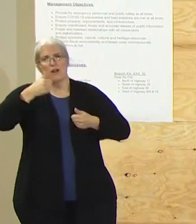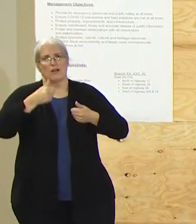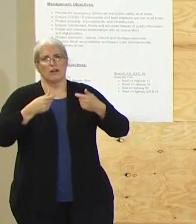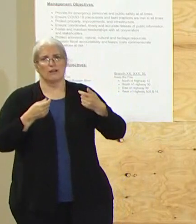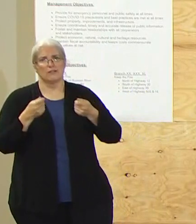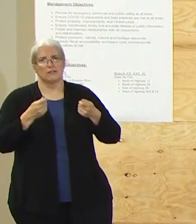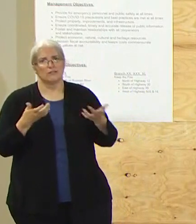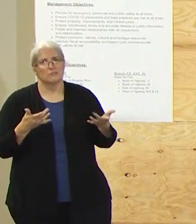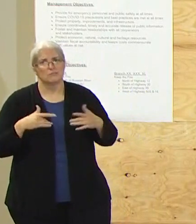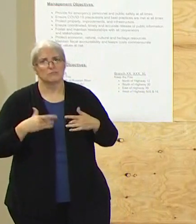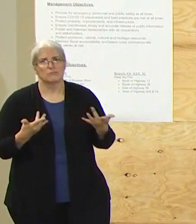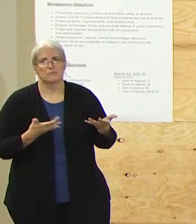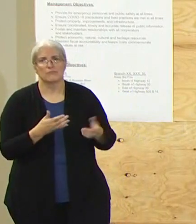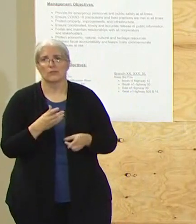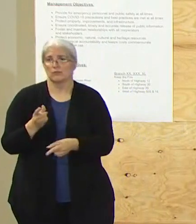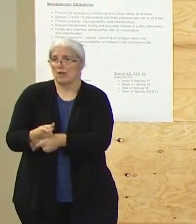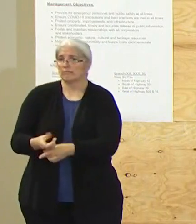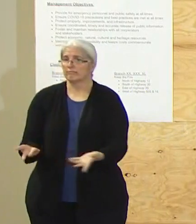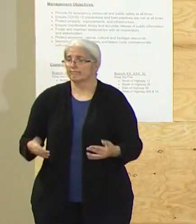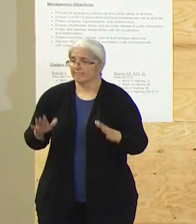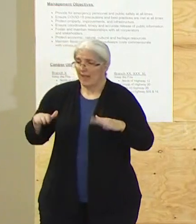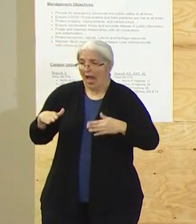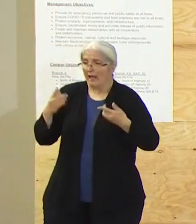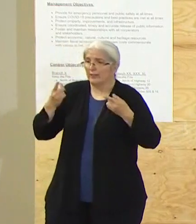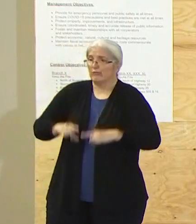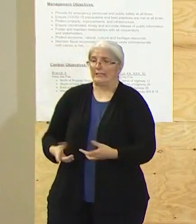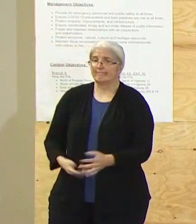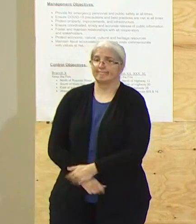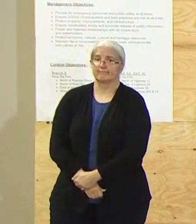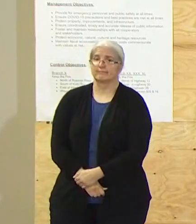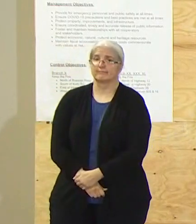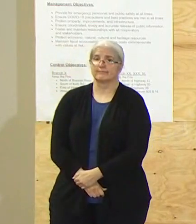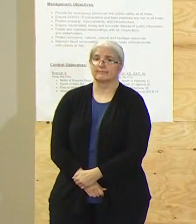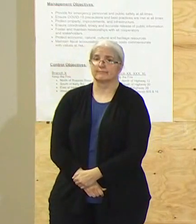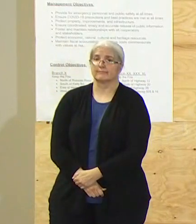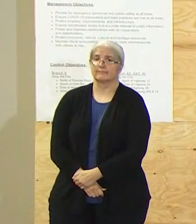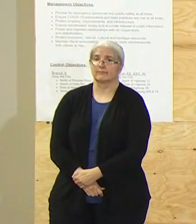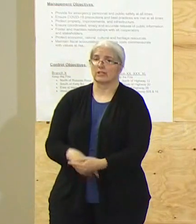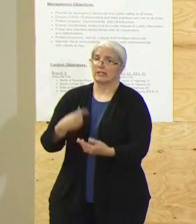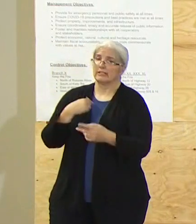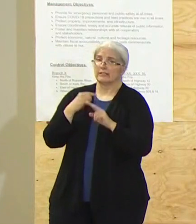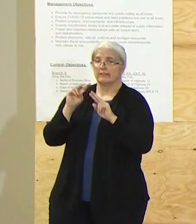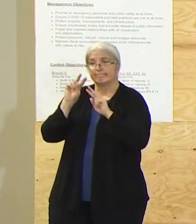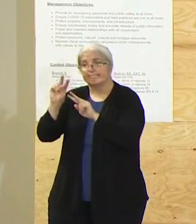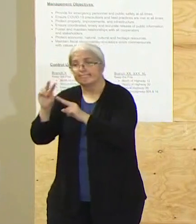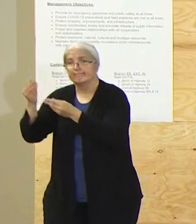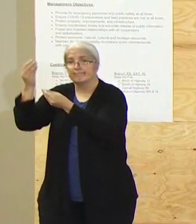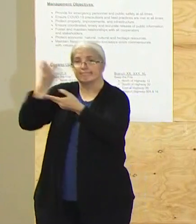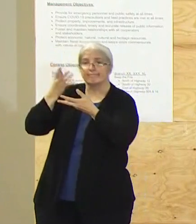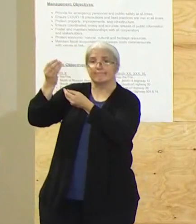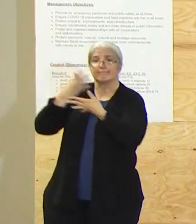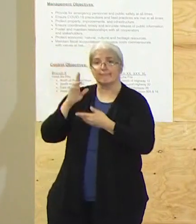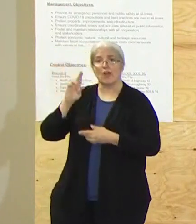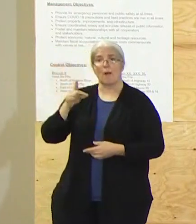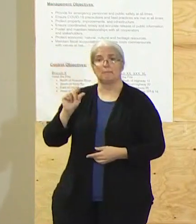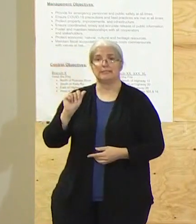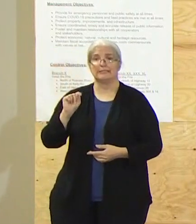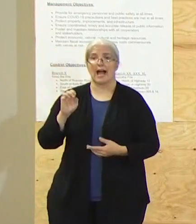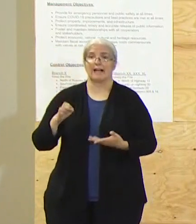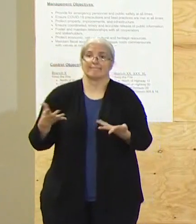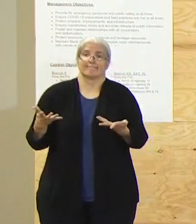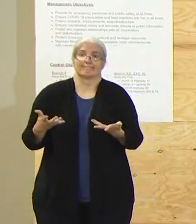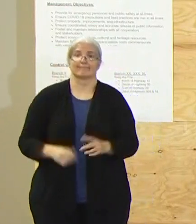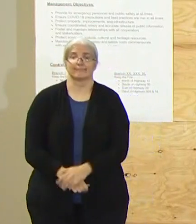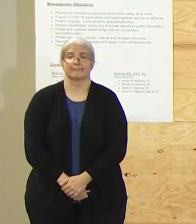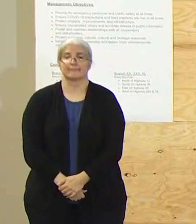that's correct. I look forward to updating you on that. We're working overtime. Every day I'm asked this question. Every day I